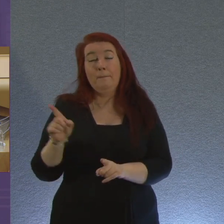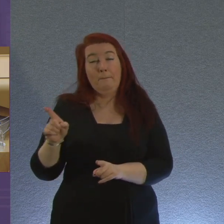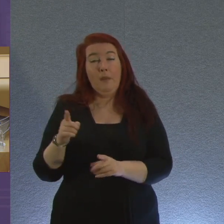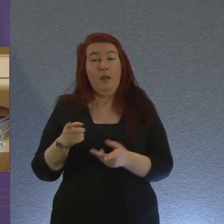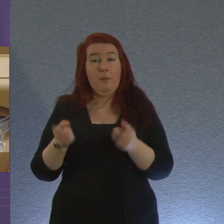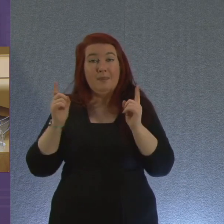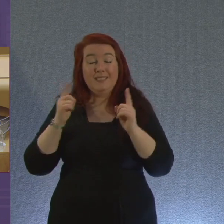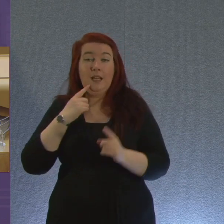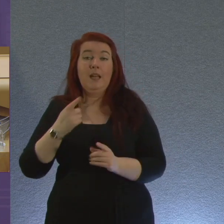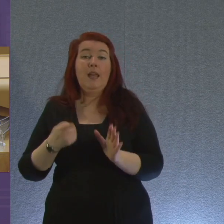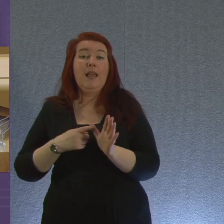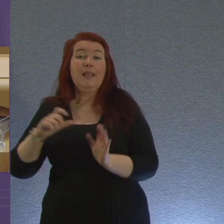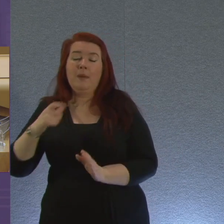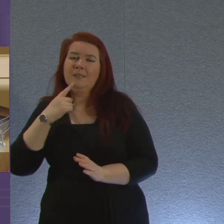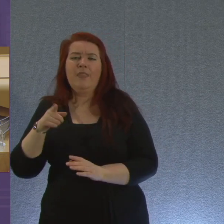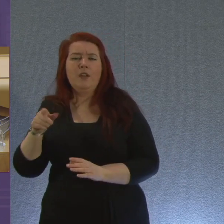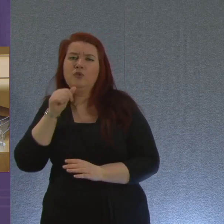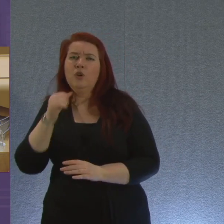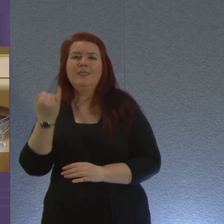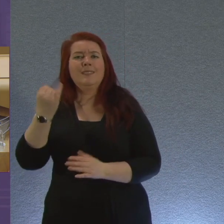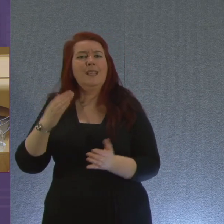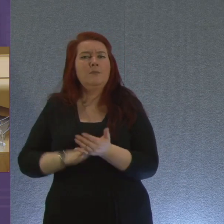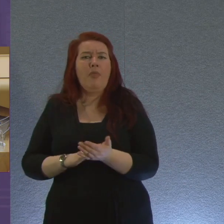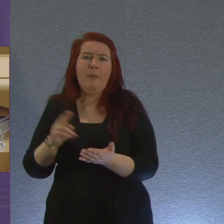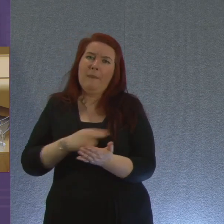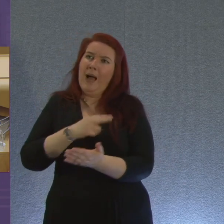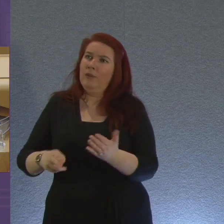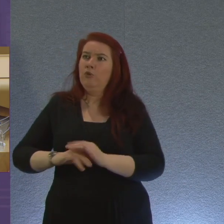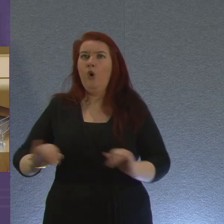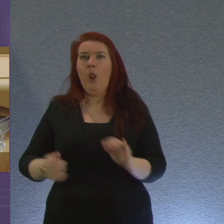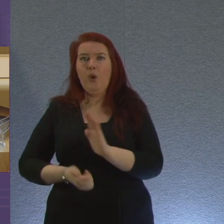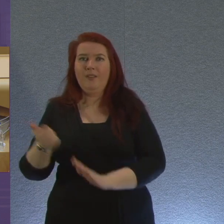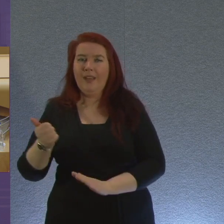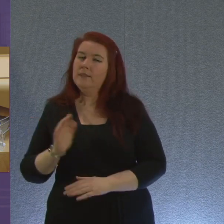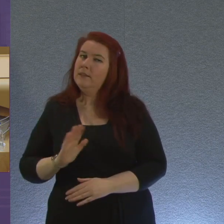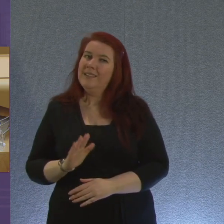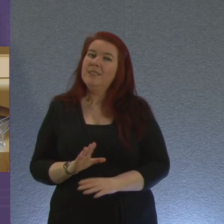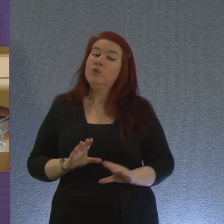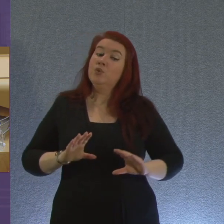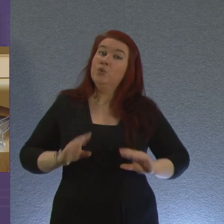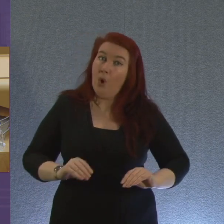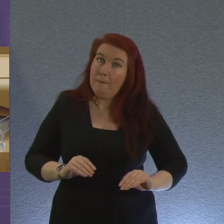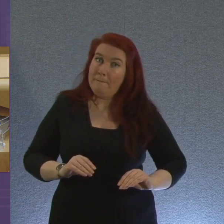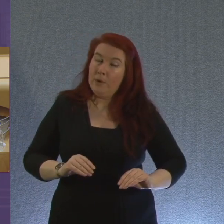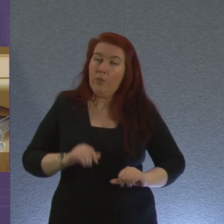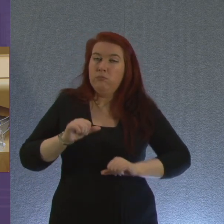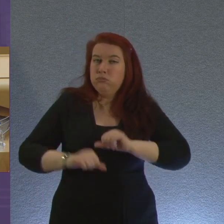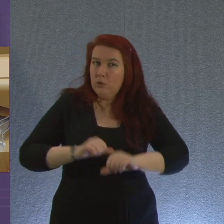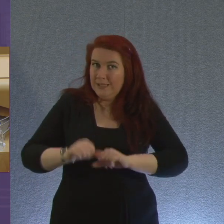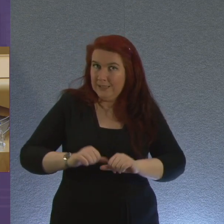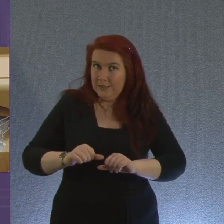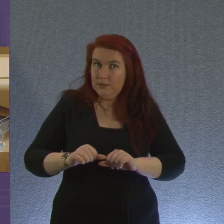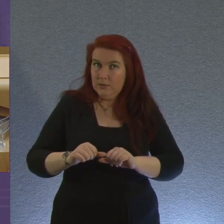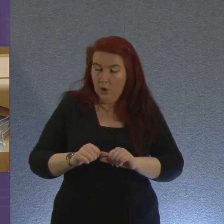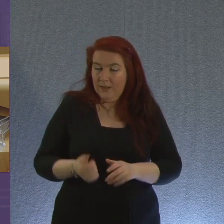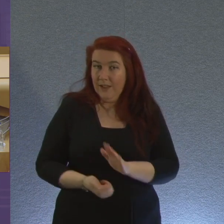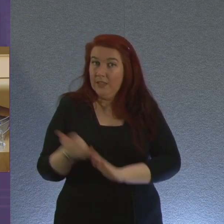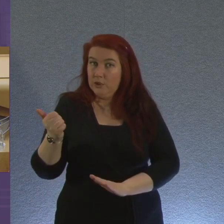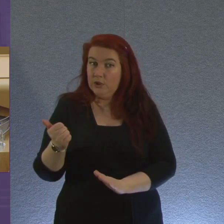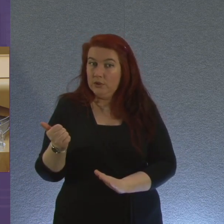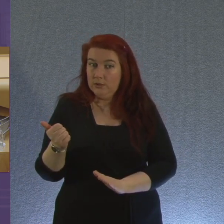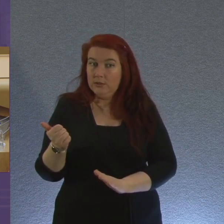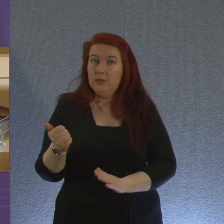a 6-month ban on evictions. The reality is that it's a stop on evictions and therefore no rental